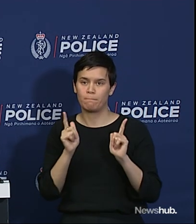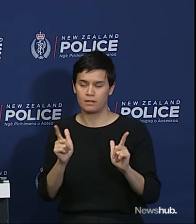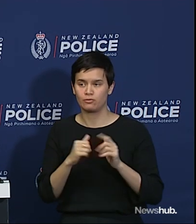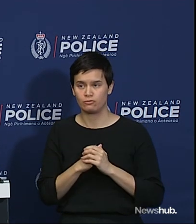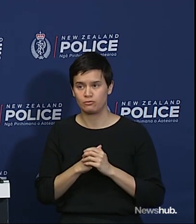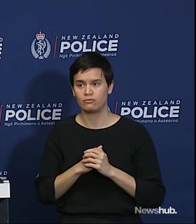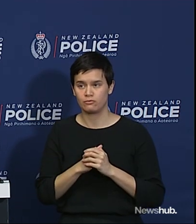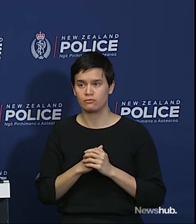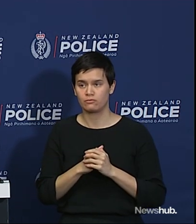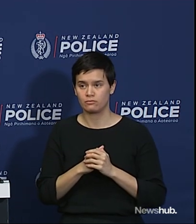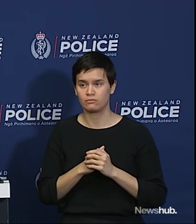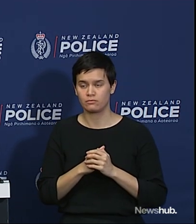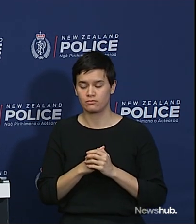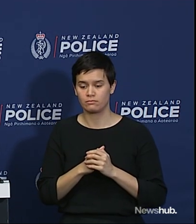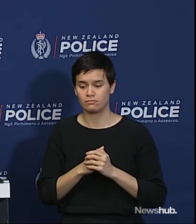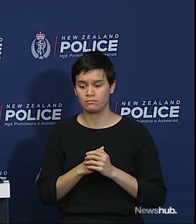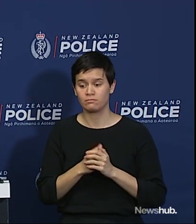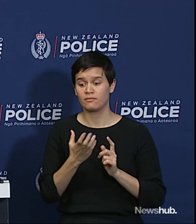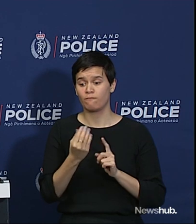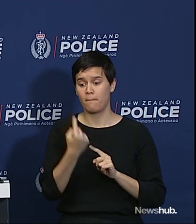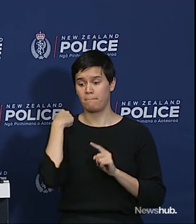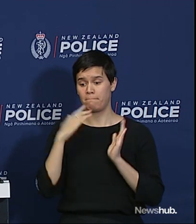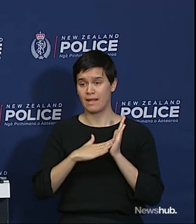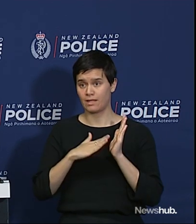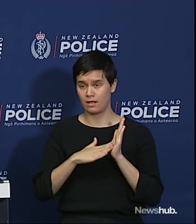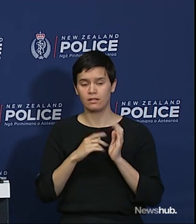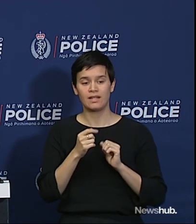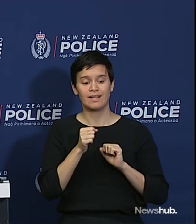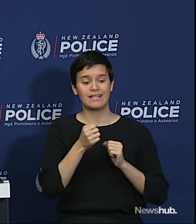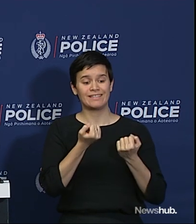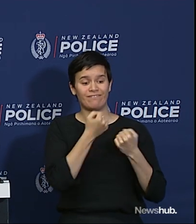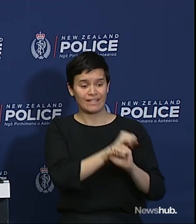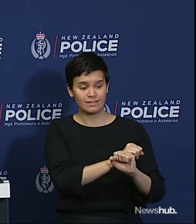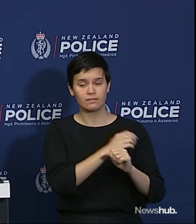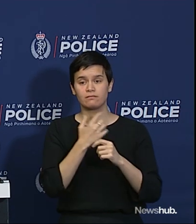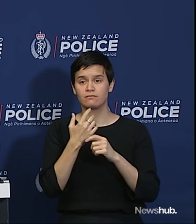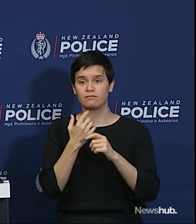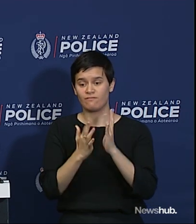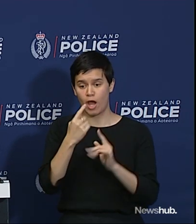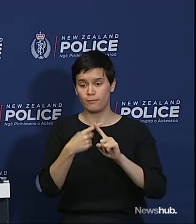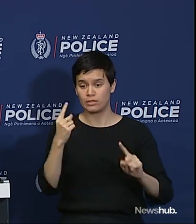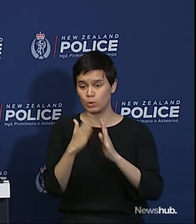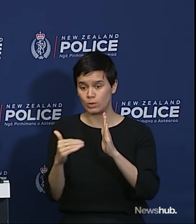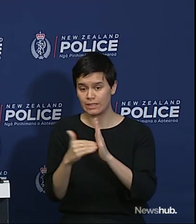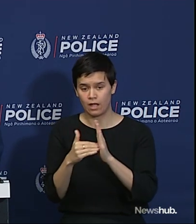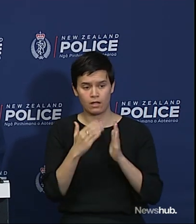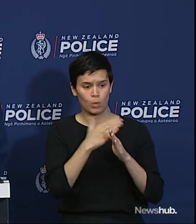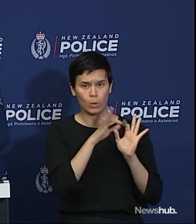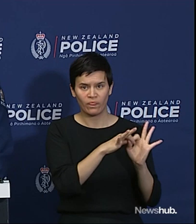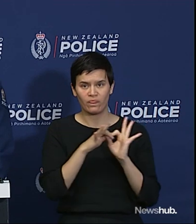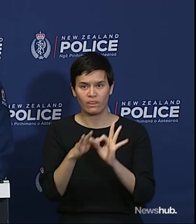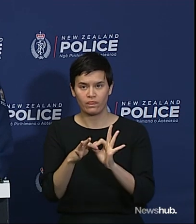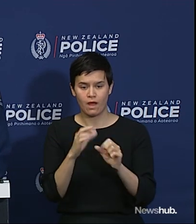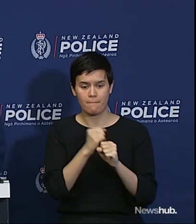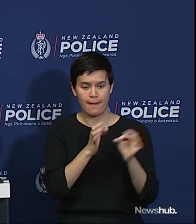Since Monday, we have been working tirelessly with our partners at Defence, Fire and Emergency New Zealand to establish a plan for the recovery of the